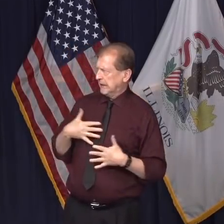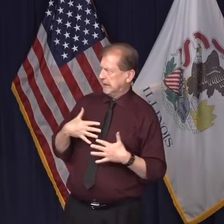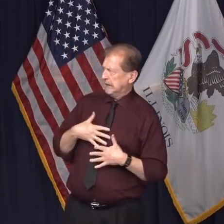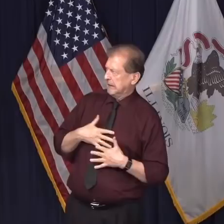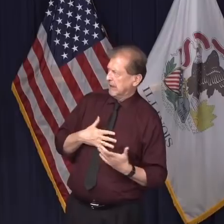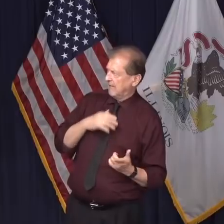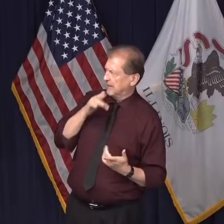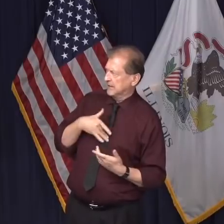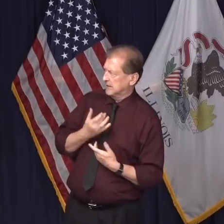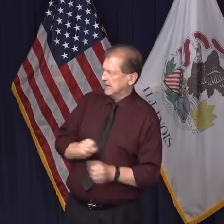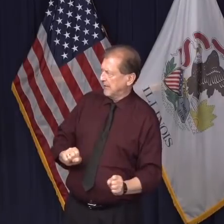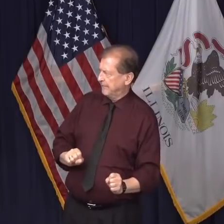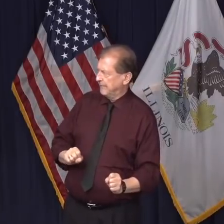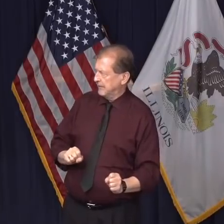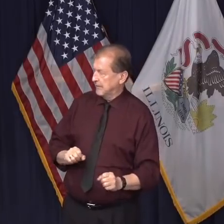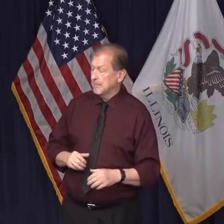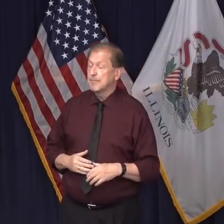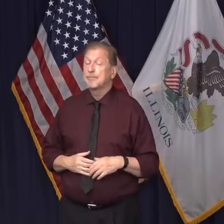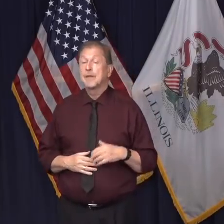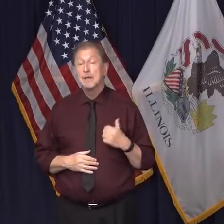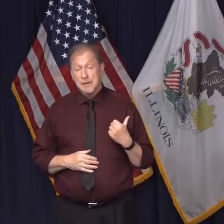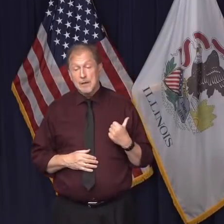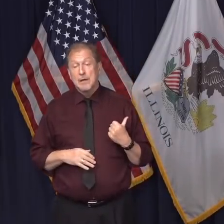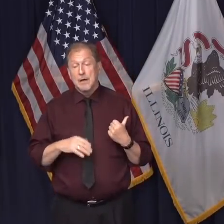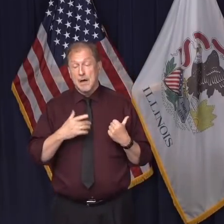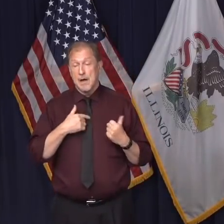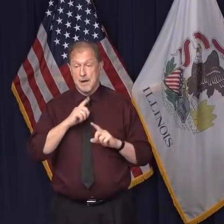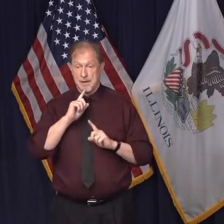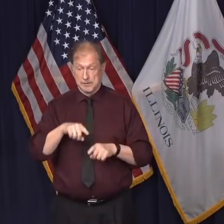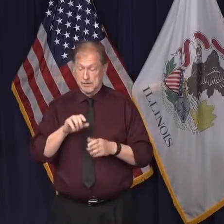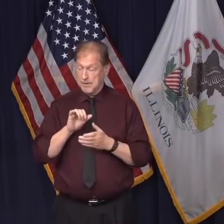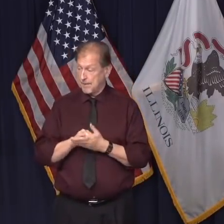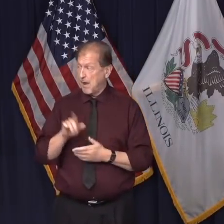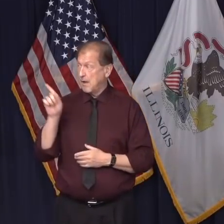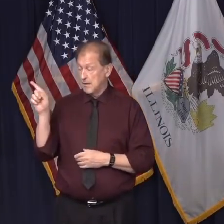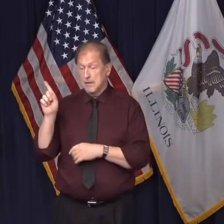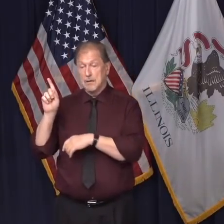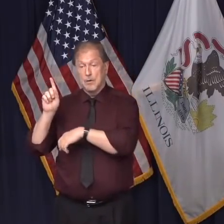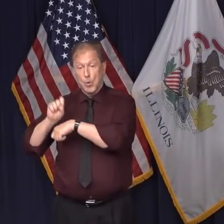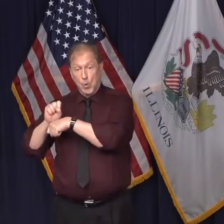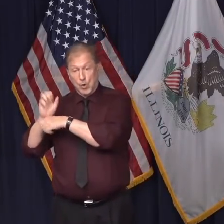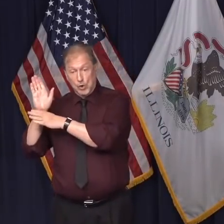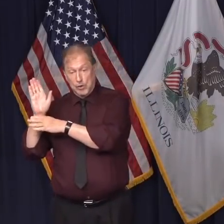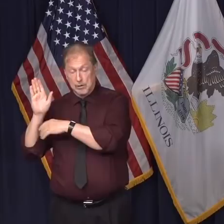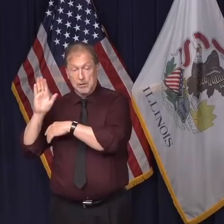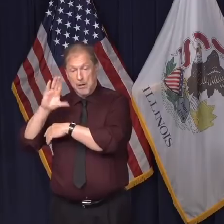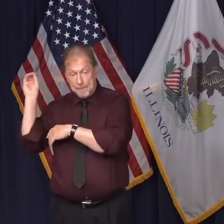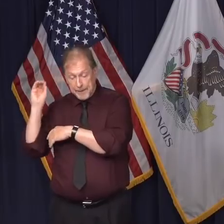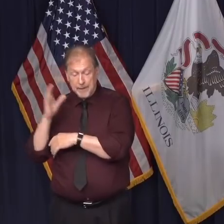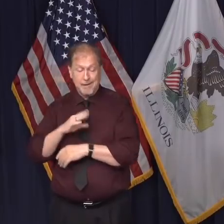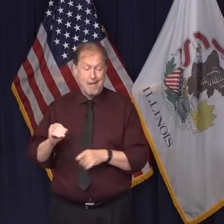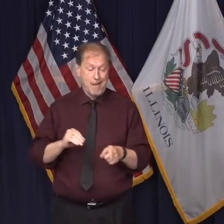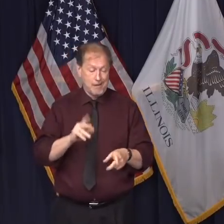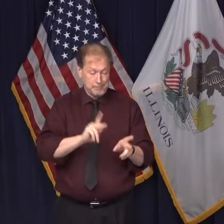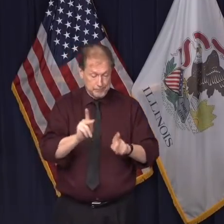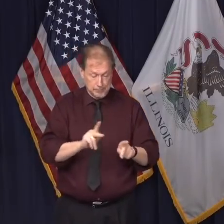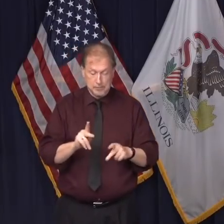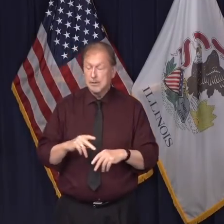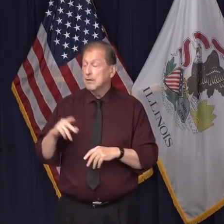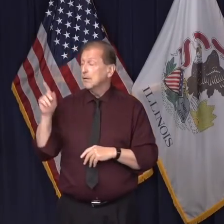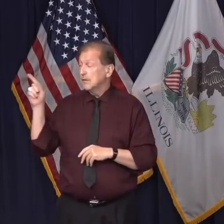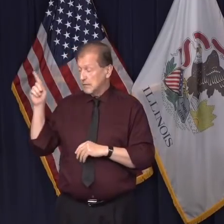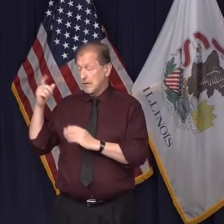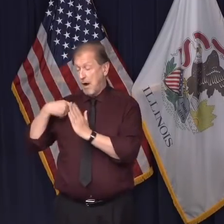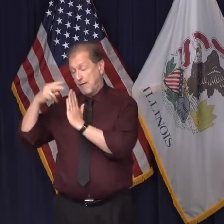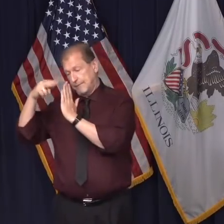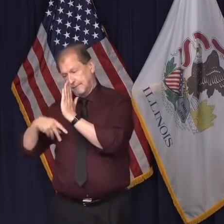employers that the employees should look at too. All of that is available again on our DCEO website. And employees that find